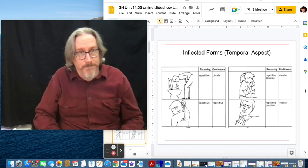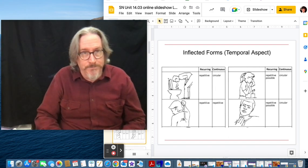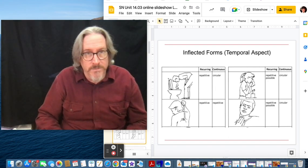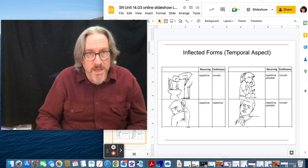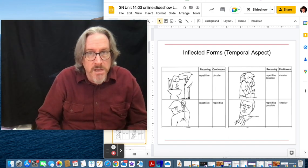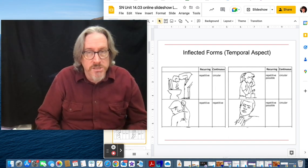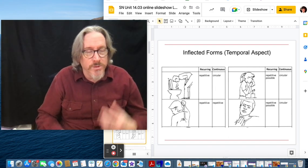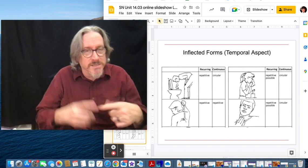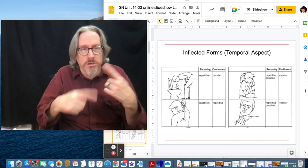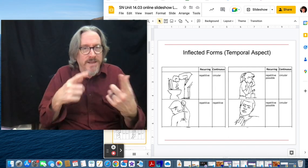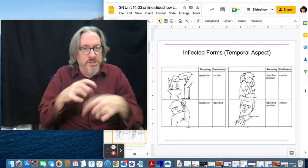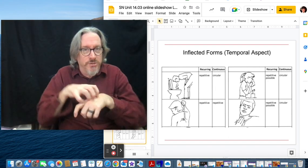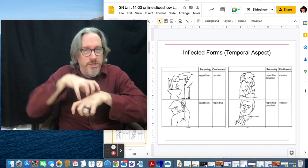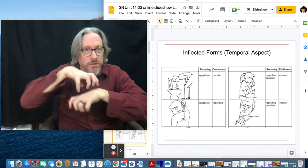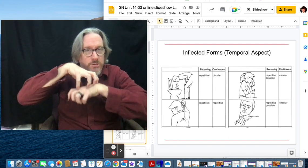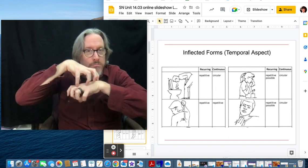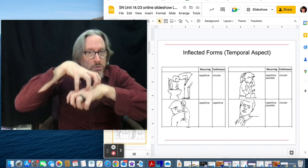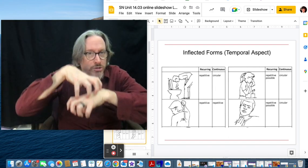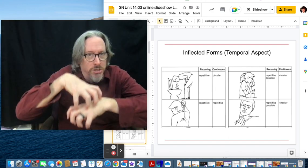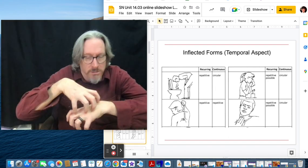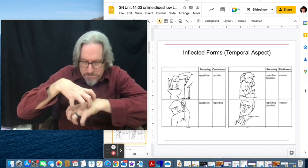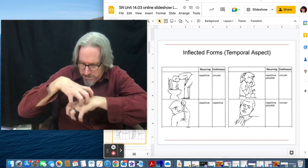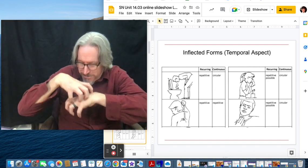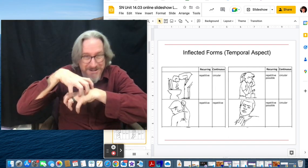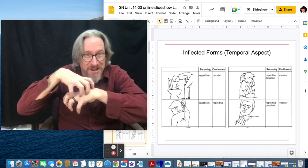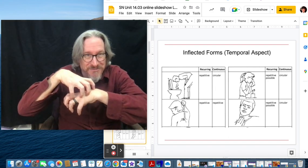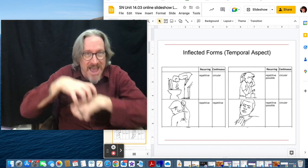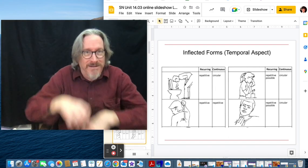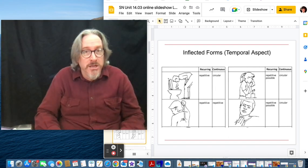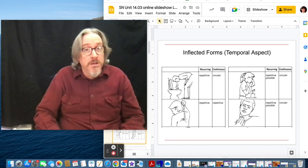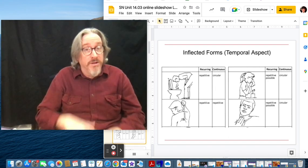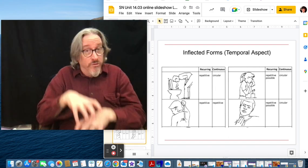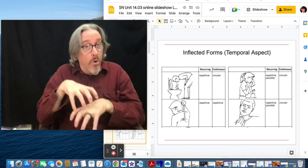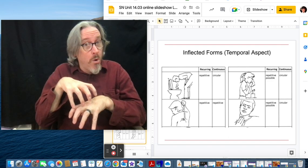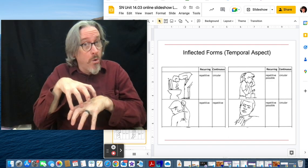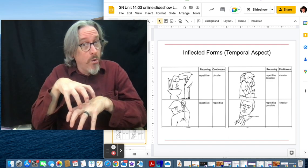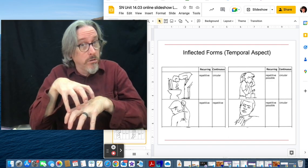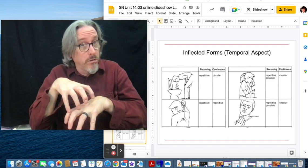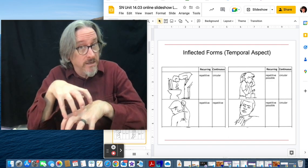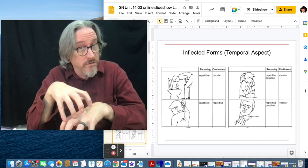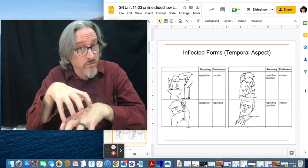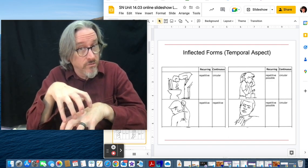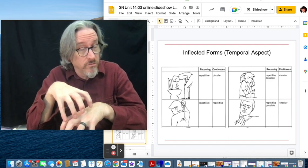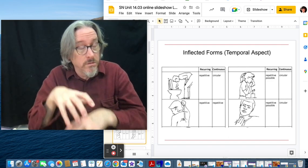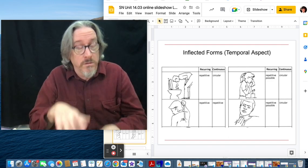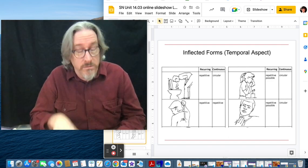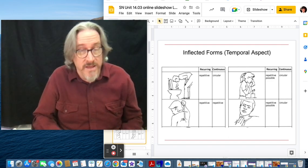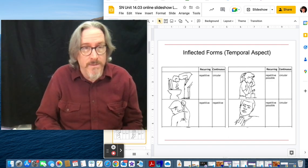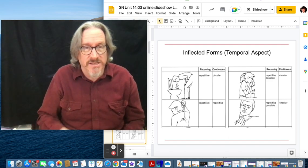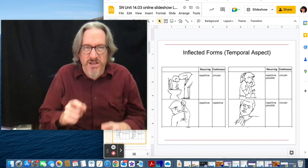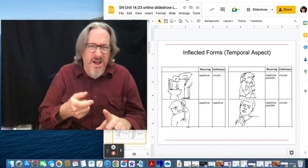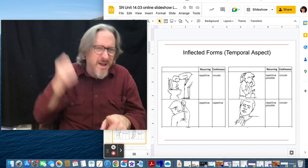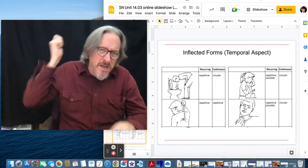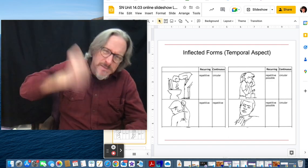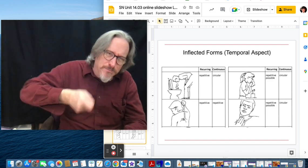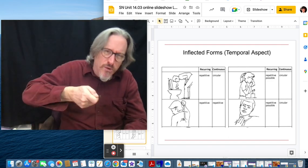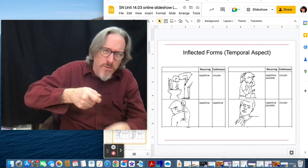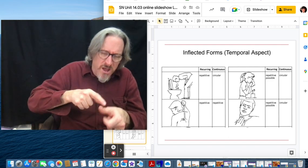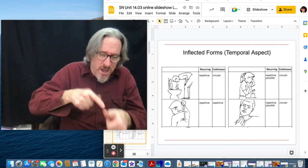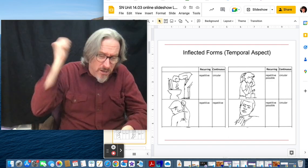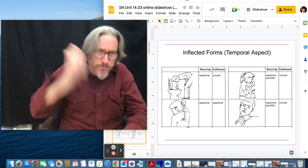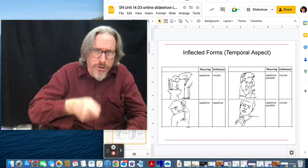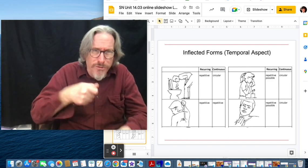right? So it's hard to make a circular motion of that. But if you hold it, then it makes like